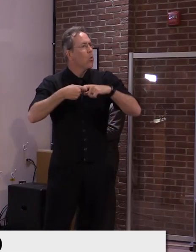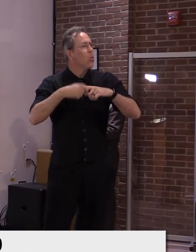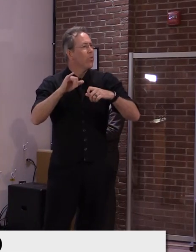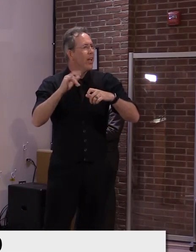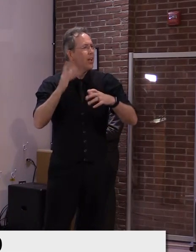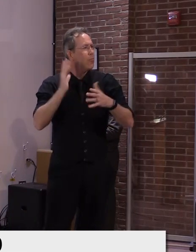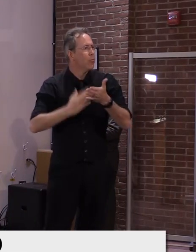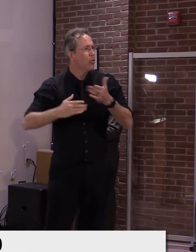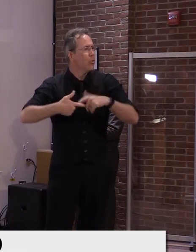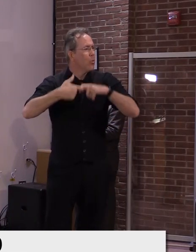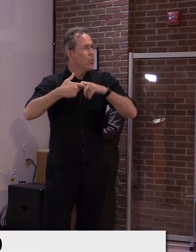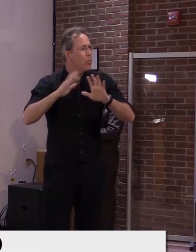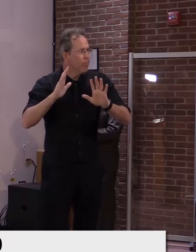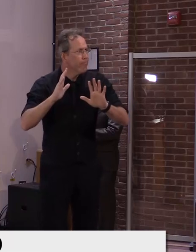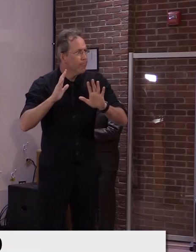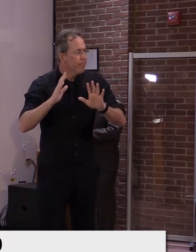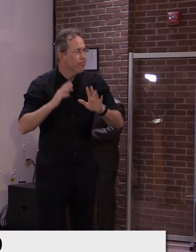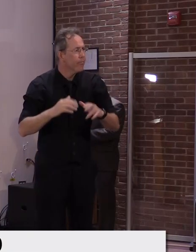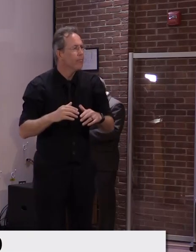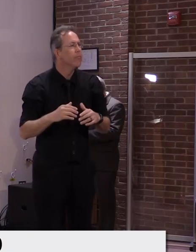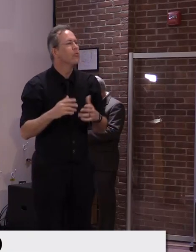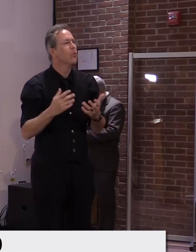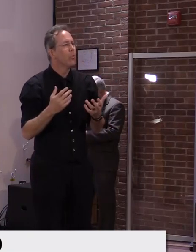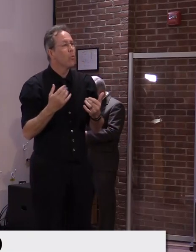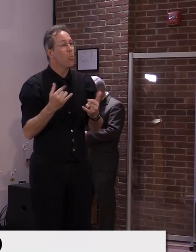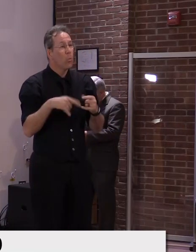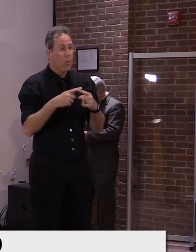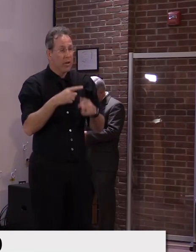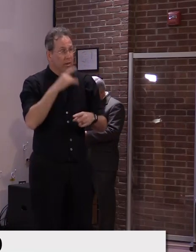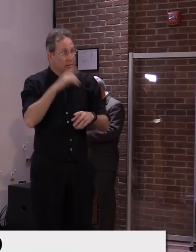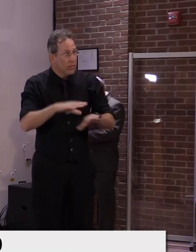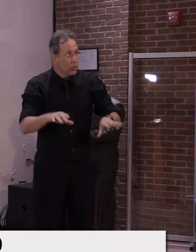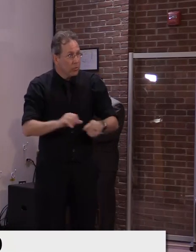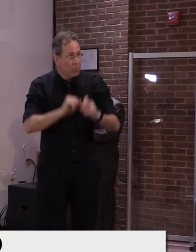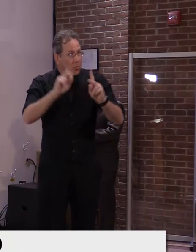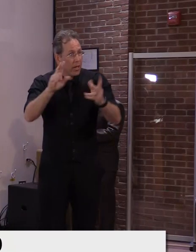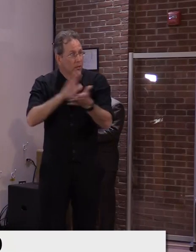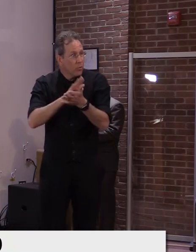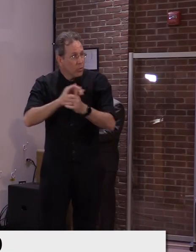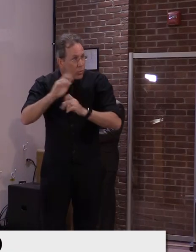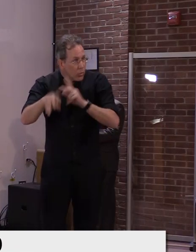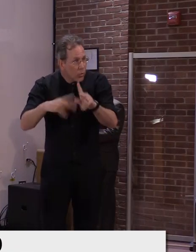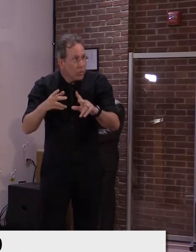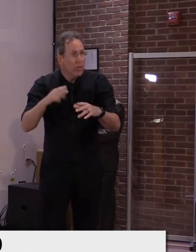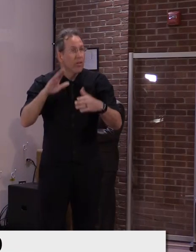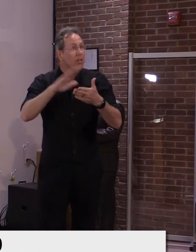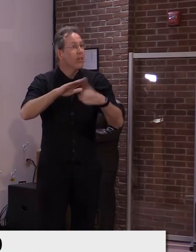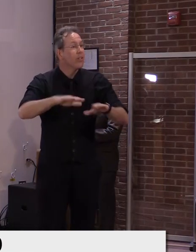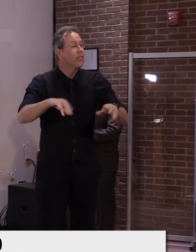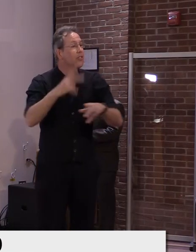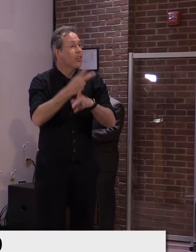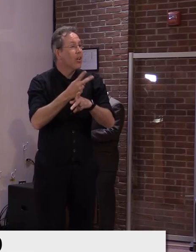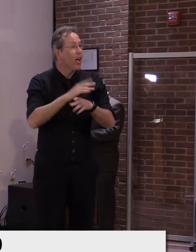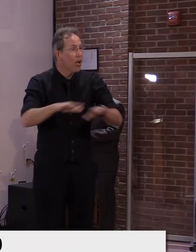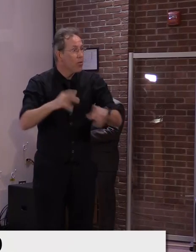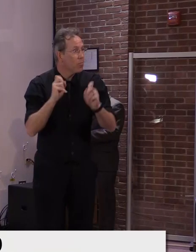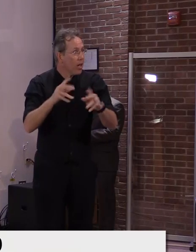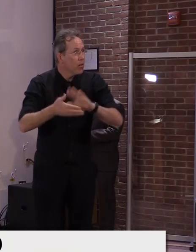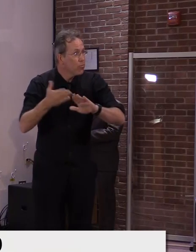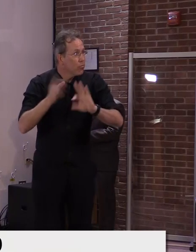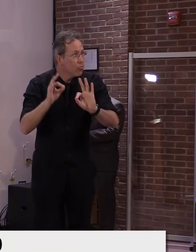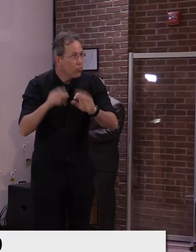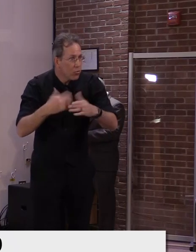summer programs coming up, summer camps and so forth. So this goes hand in hand with our path forward. And I would